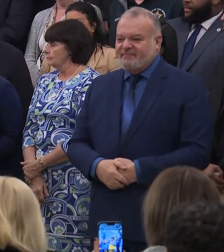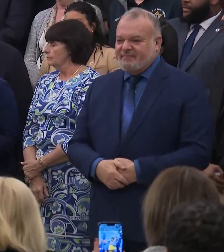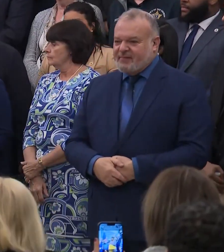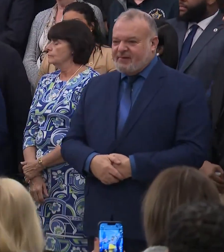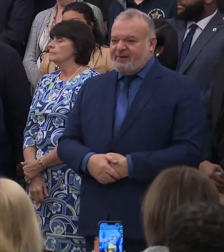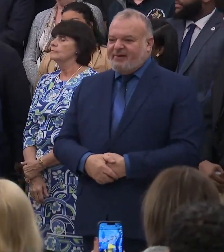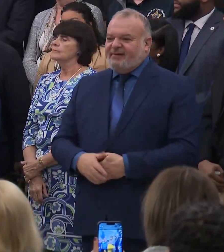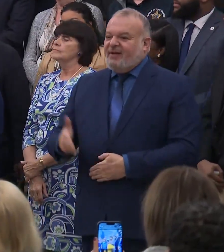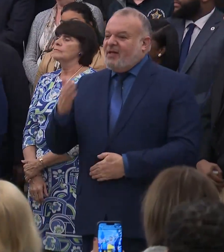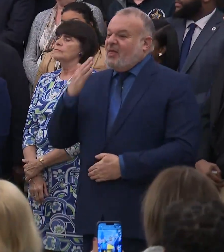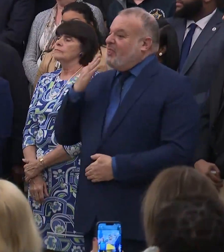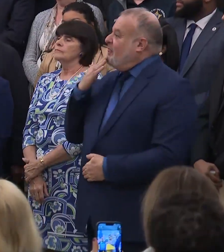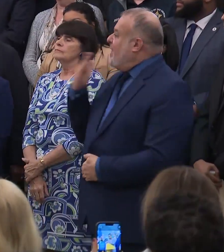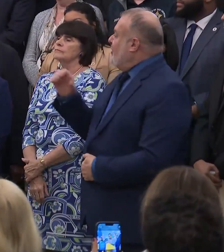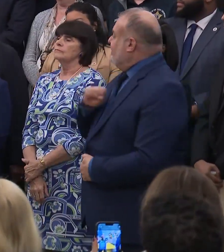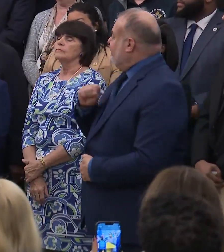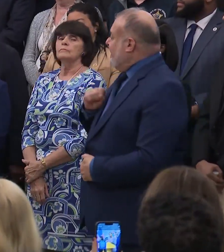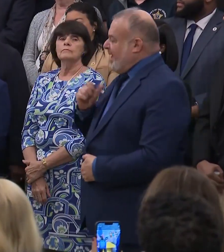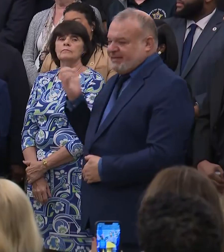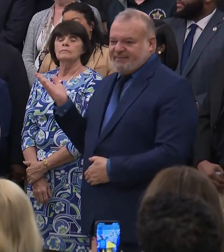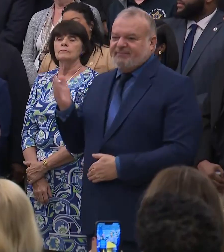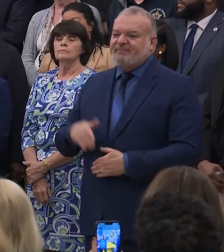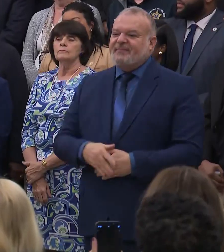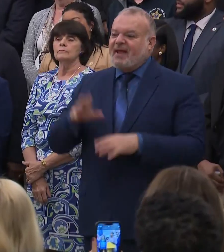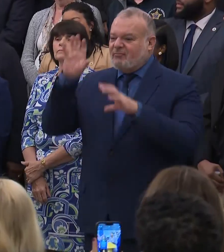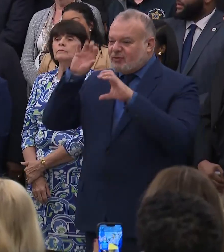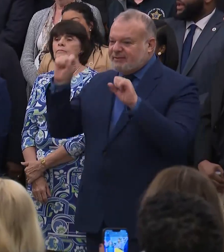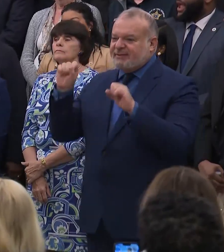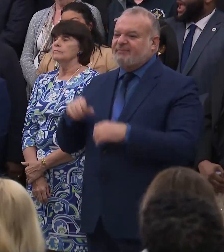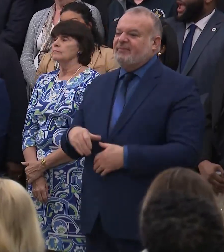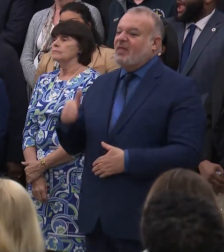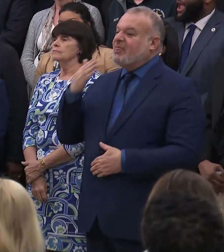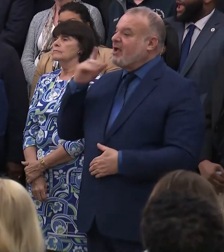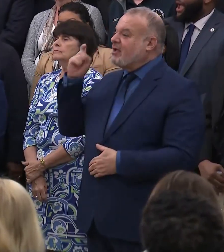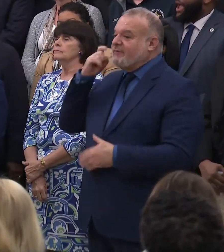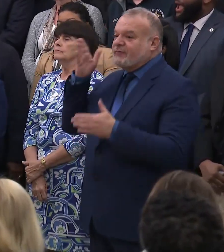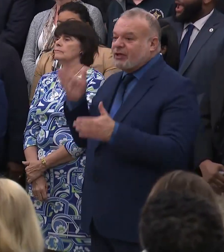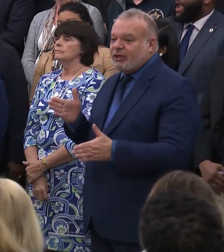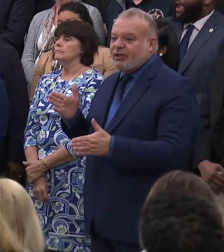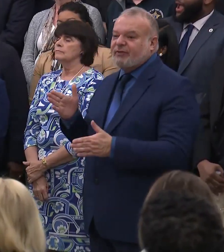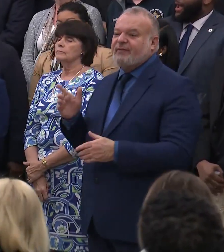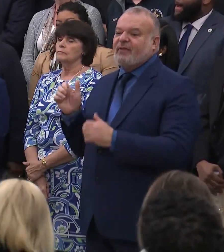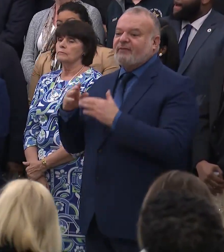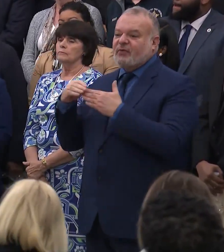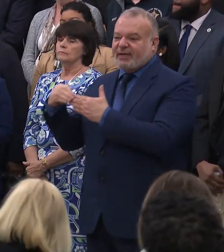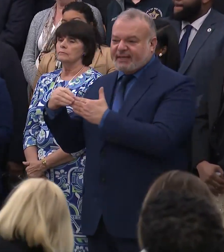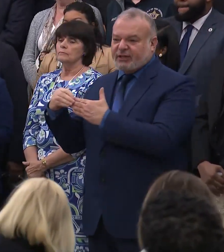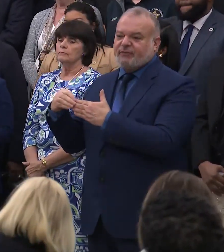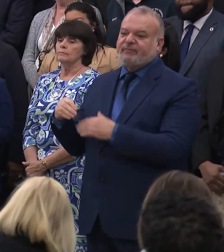Thank you, Senate President, and of course, thank you to the Governor for your leadership and as well as